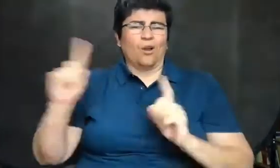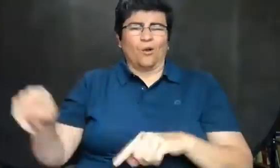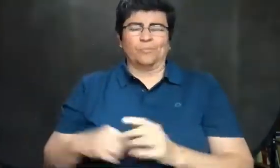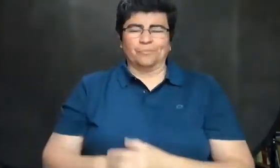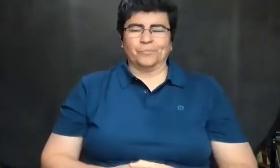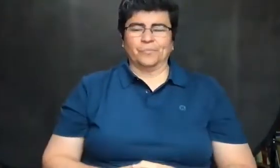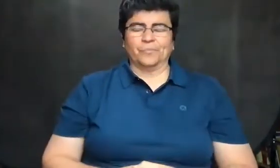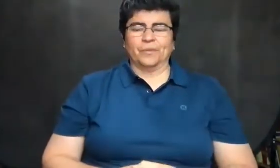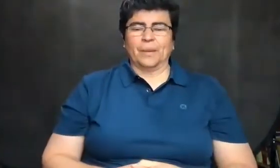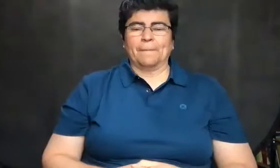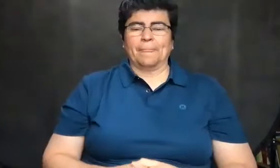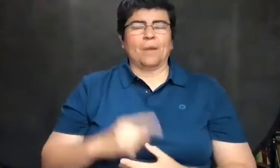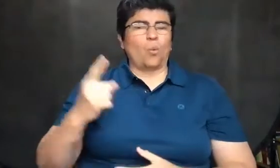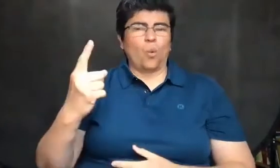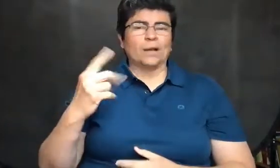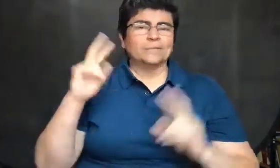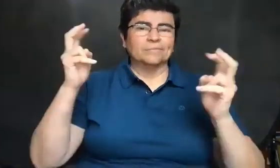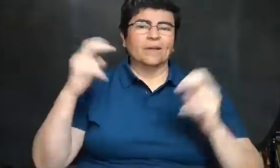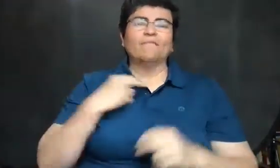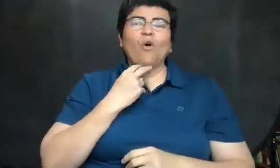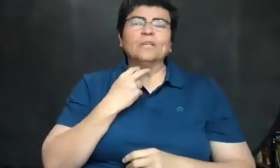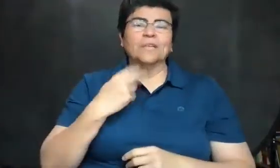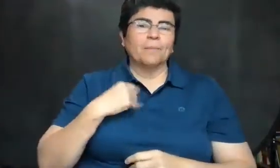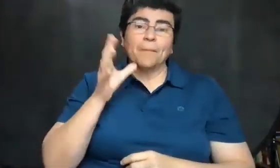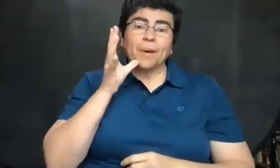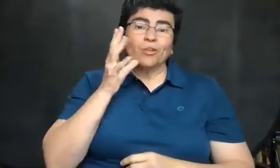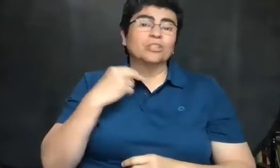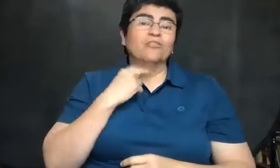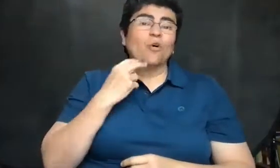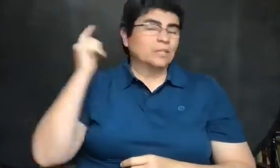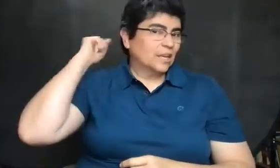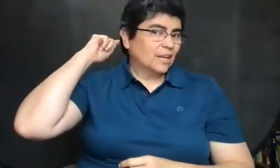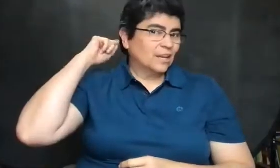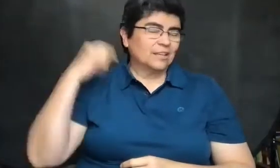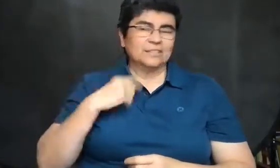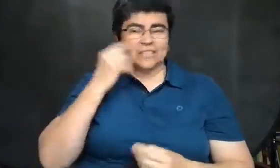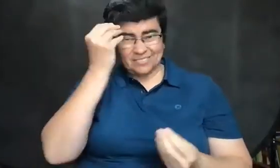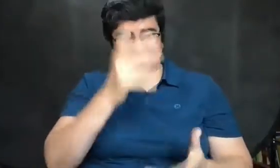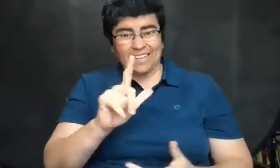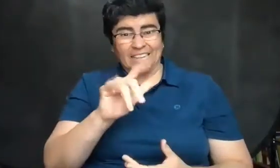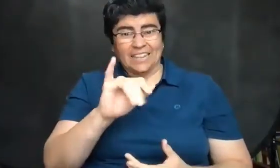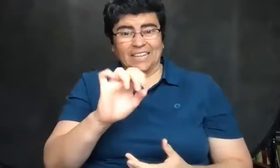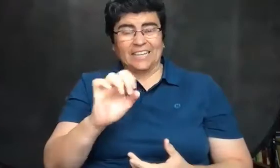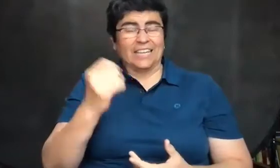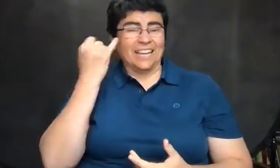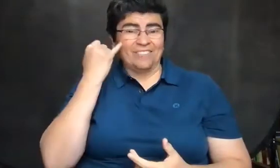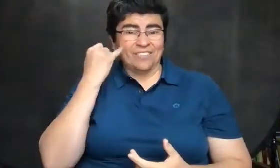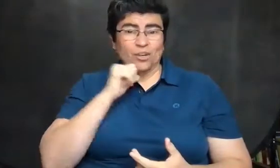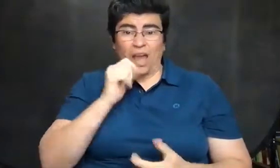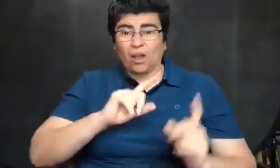And this voice, my mother's voice, I heard in the back of my head, and it said, Lily, if you're not going to go, you should call her and tell her, because it'd be really rude not to